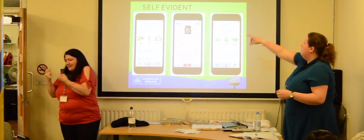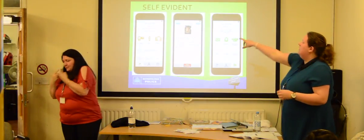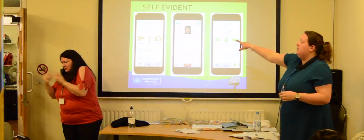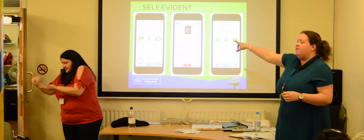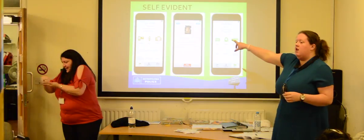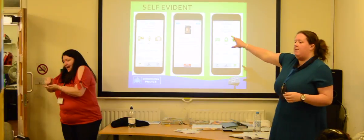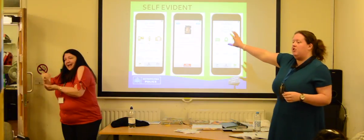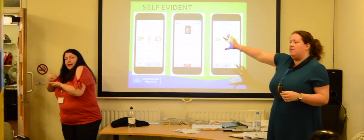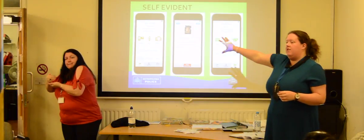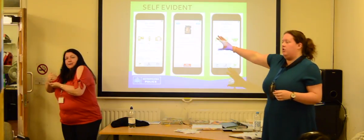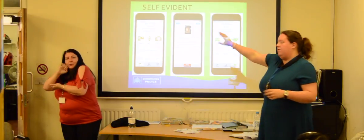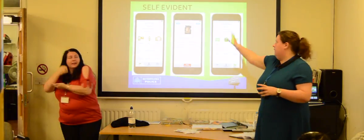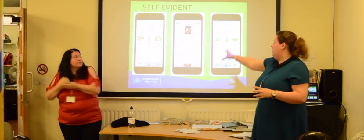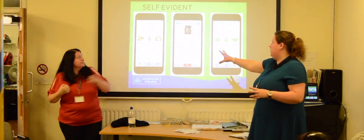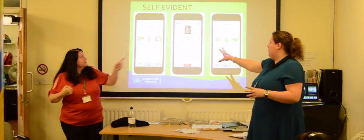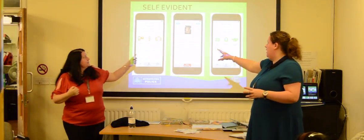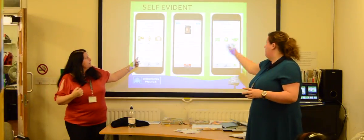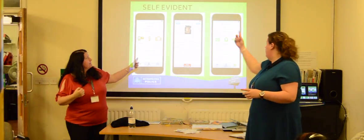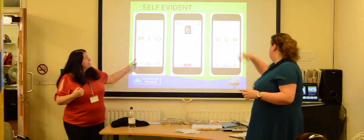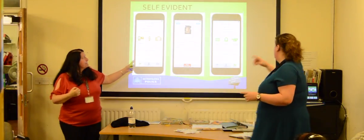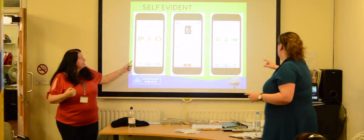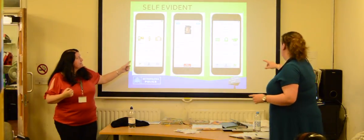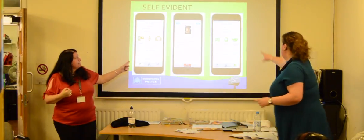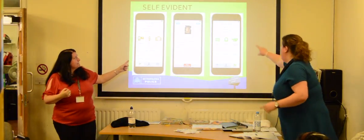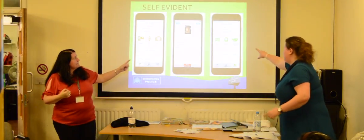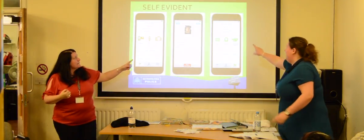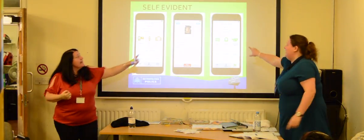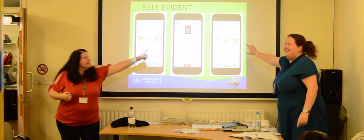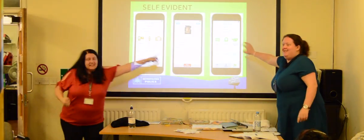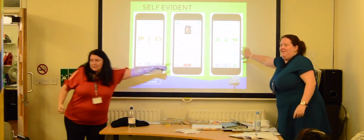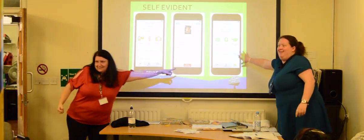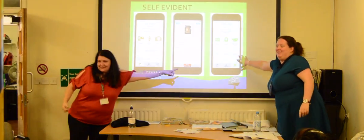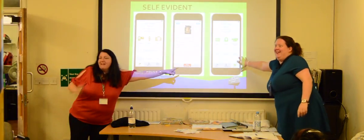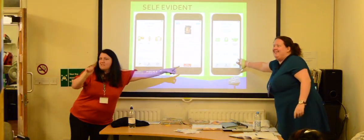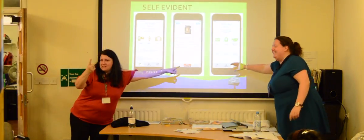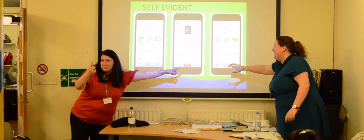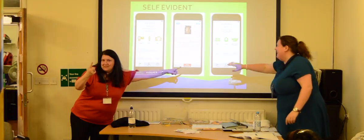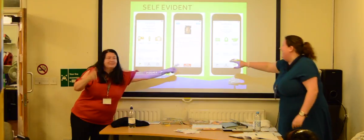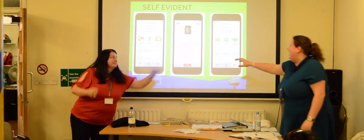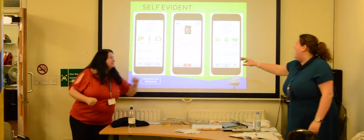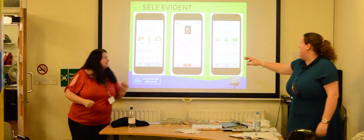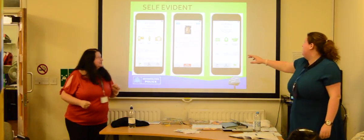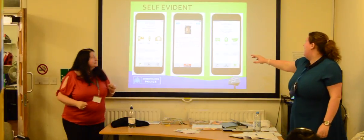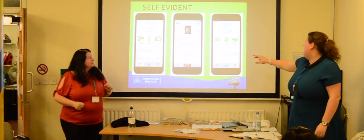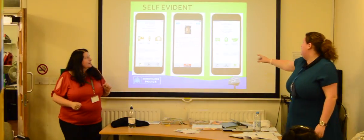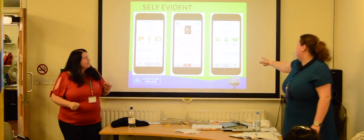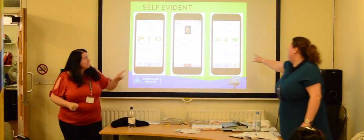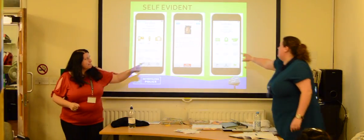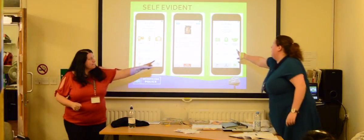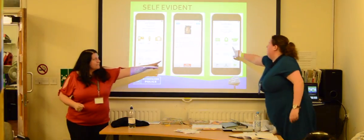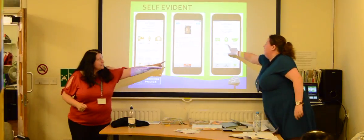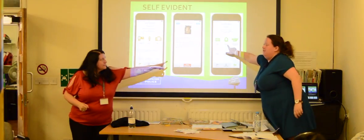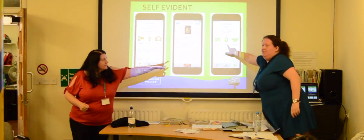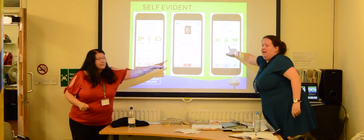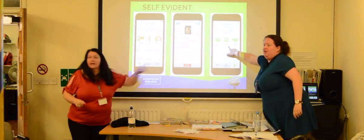So the first picture is the sort of the first screen. So this picture here is the first screen. And if you